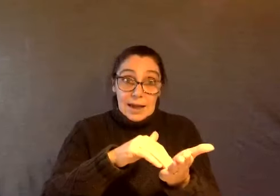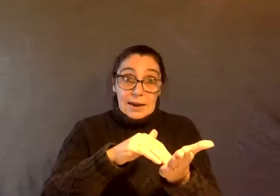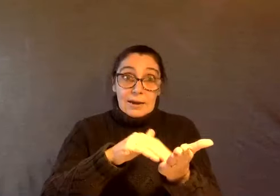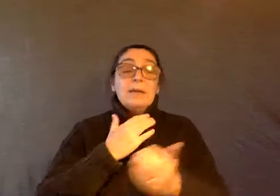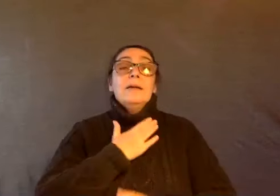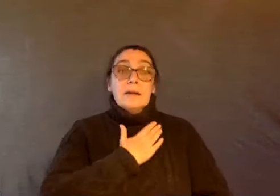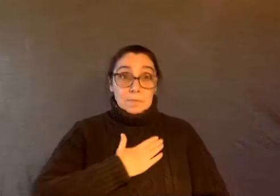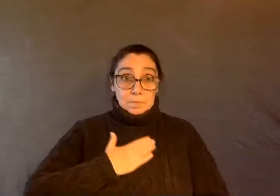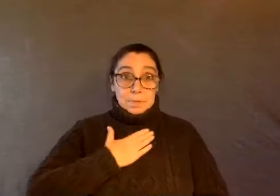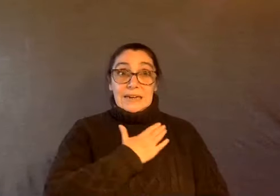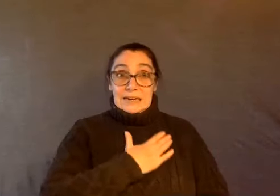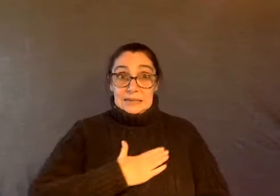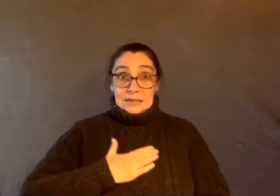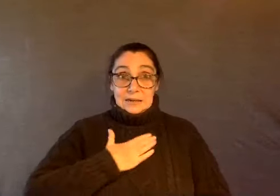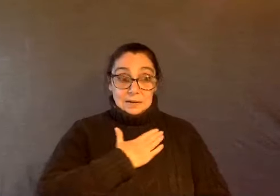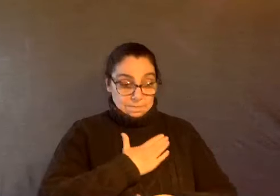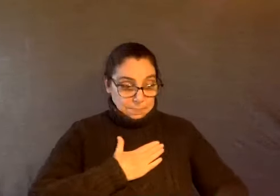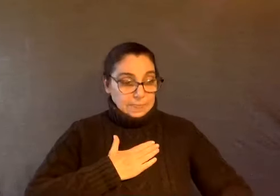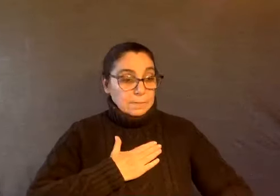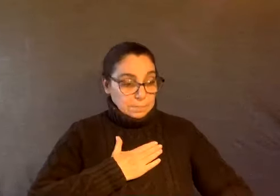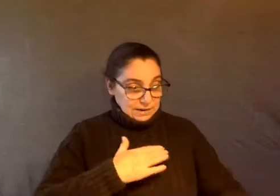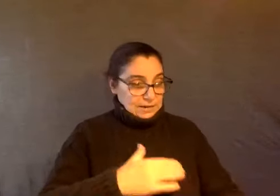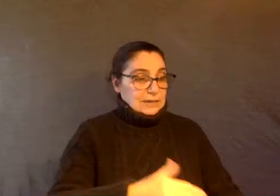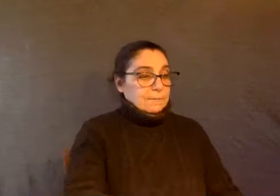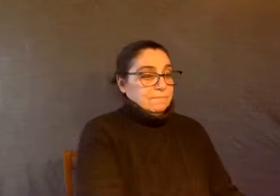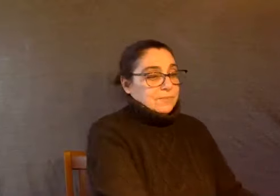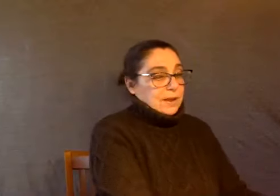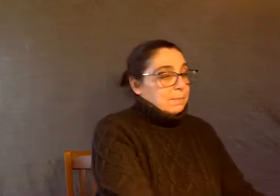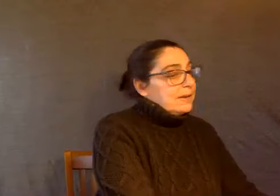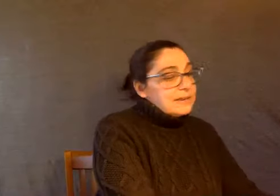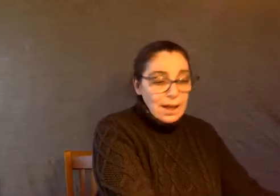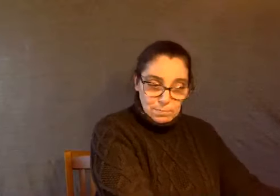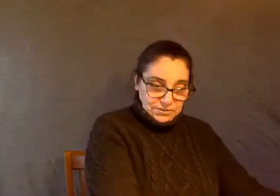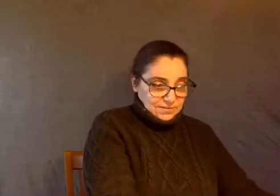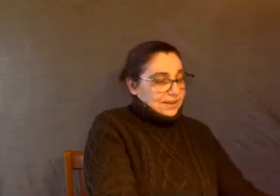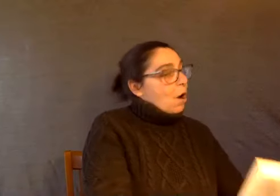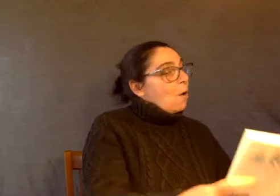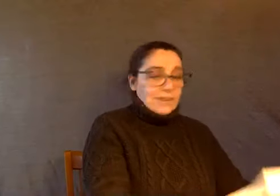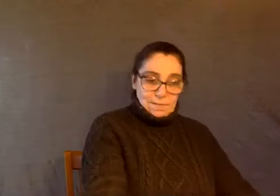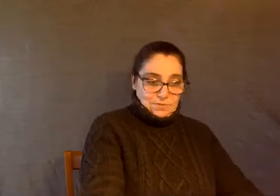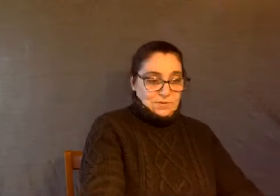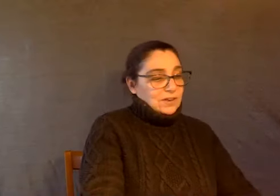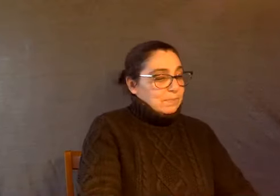Again, please. Please. Please helps. Always helps when you say